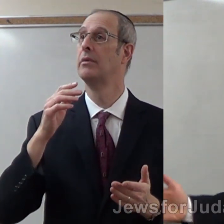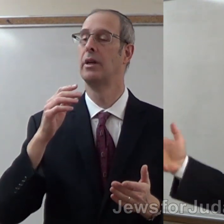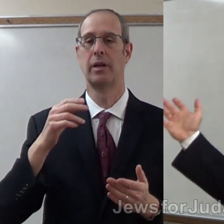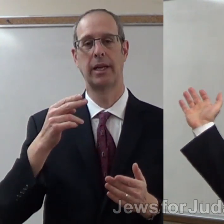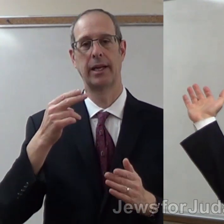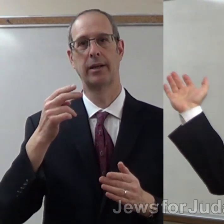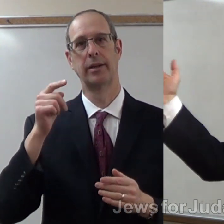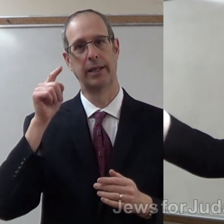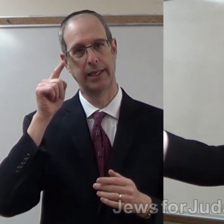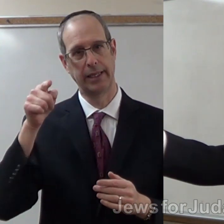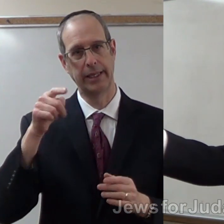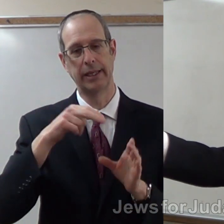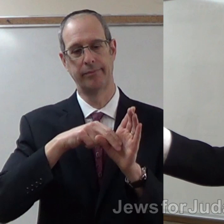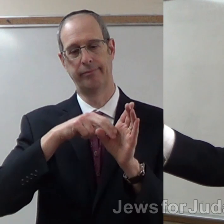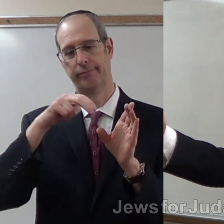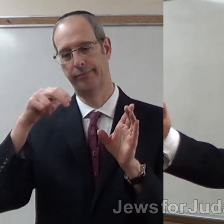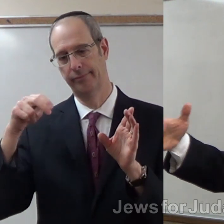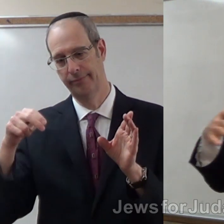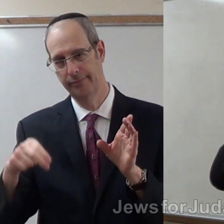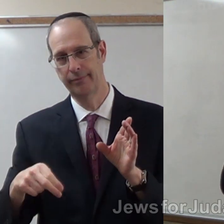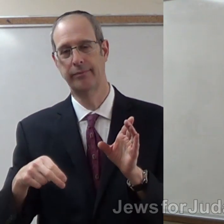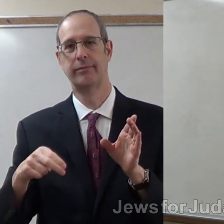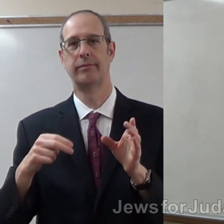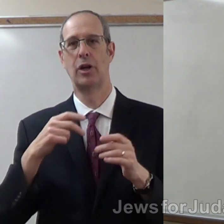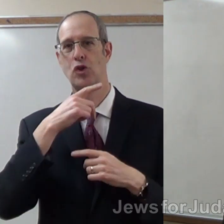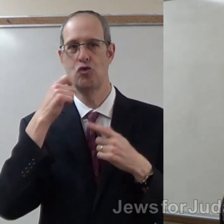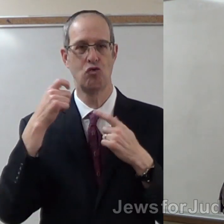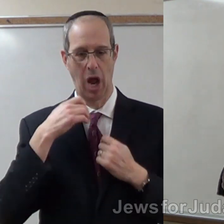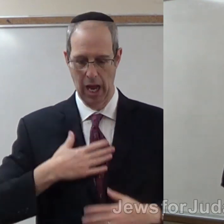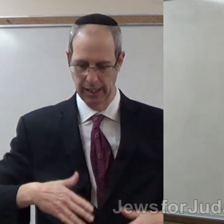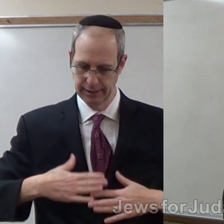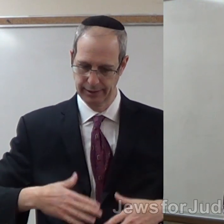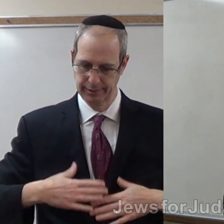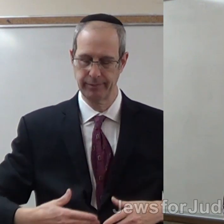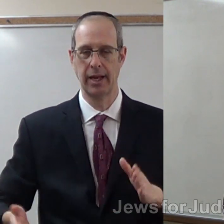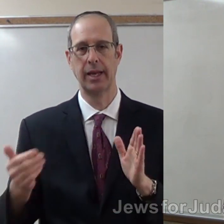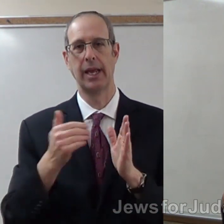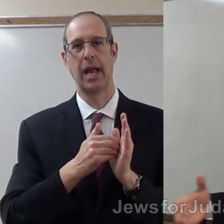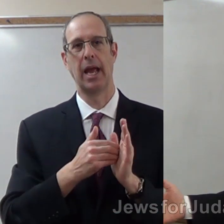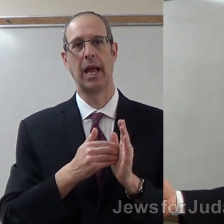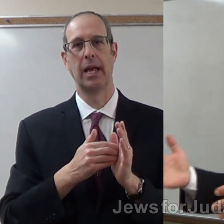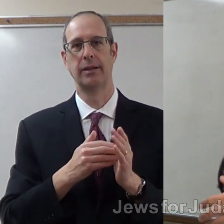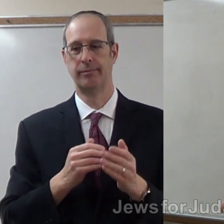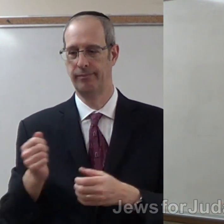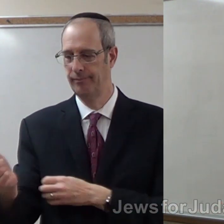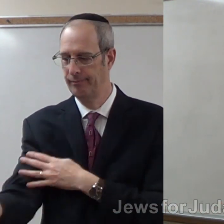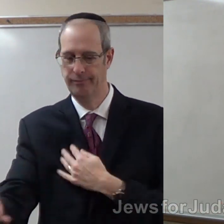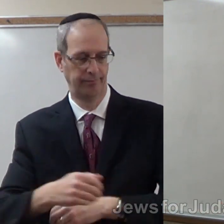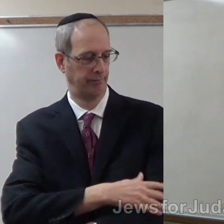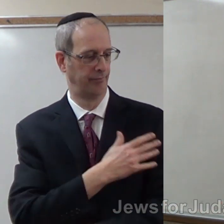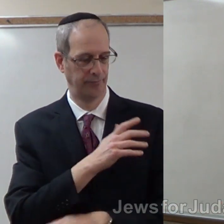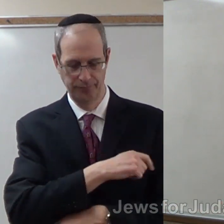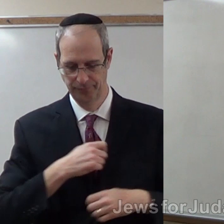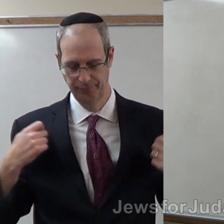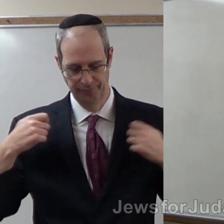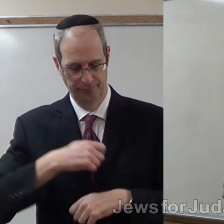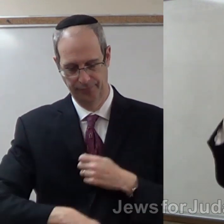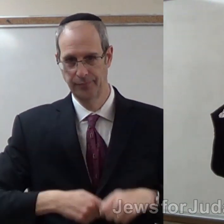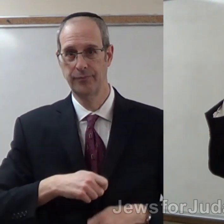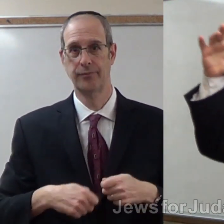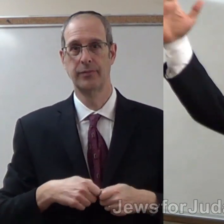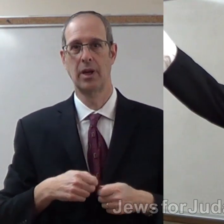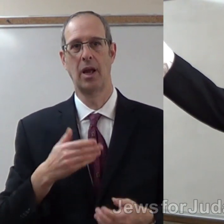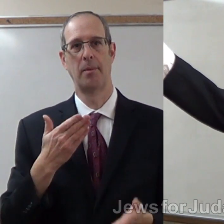Hillel gets out of the shower. He dries himself off again. He puts on his bathrobe.